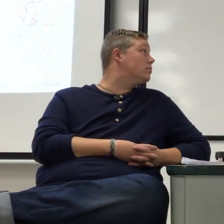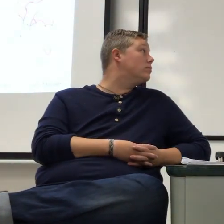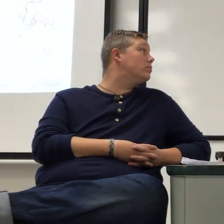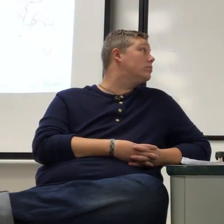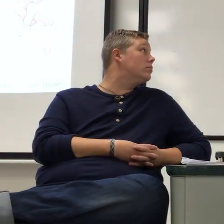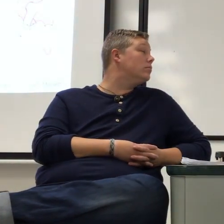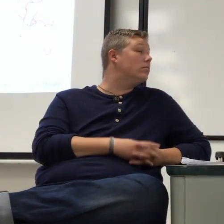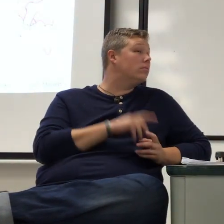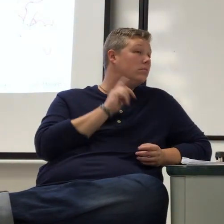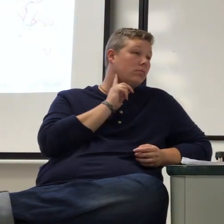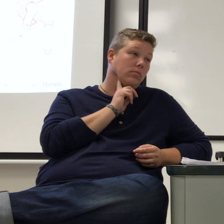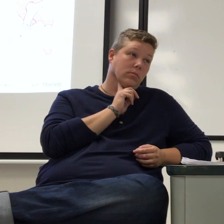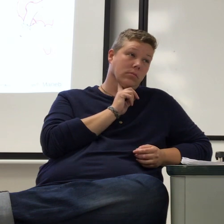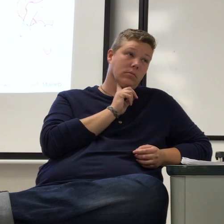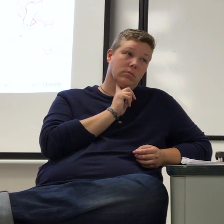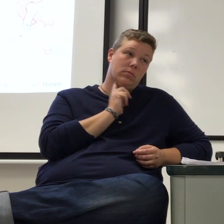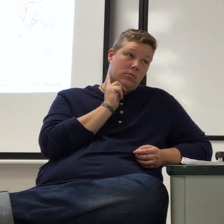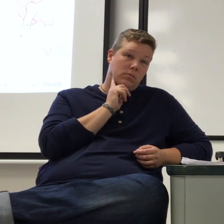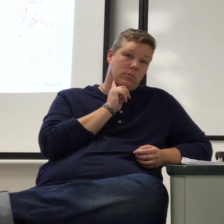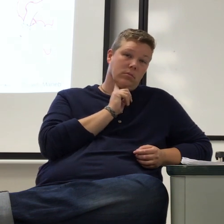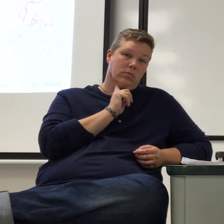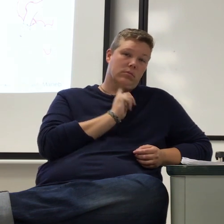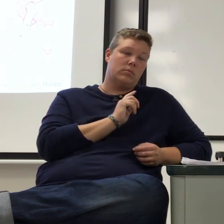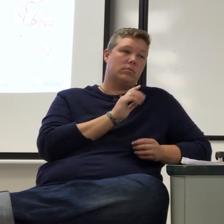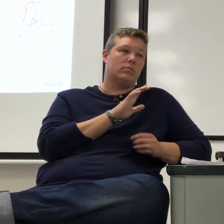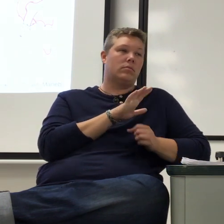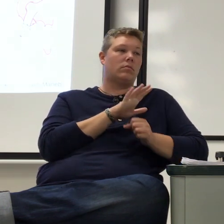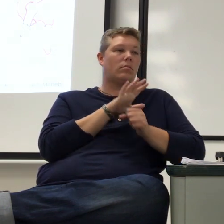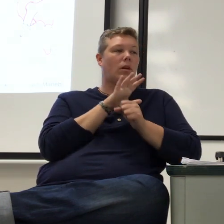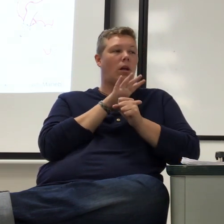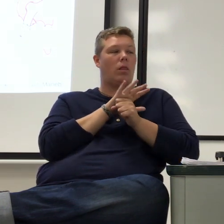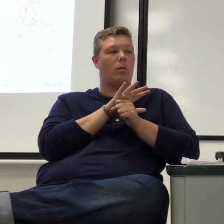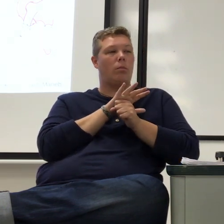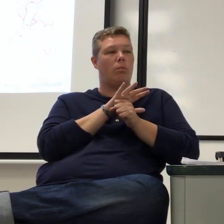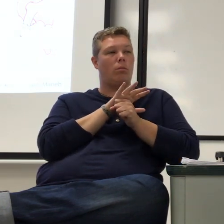Pressure drops all the way back down like so.